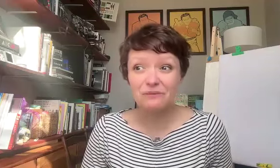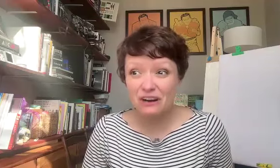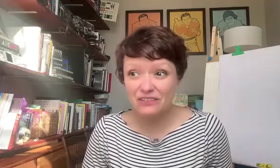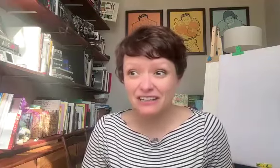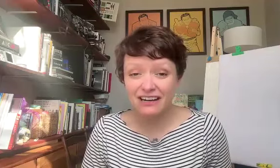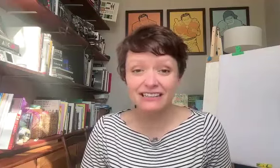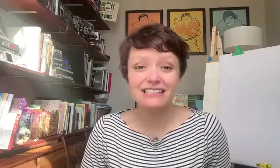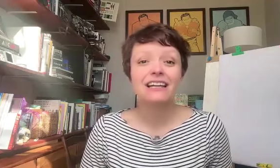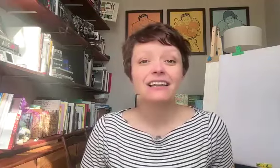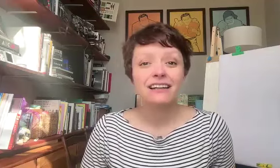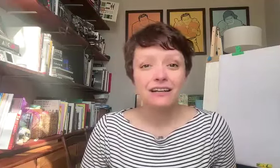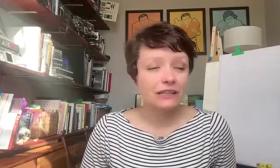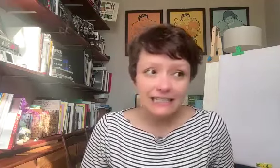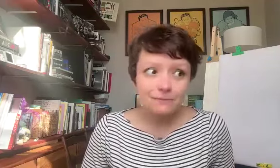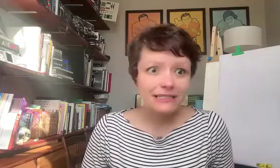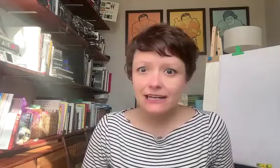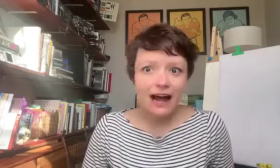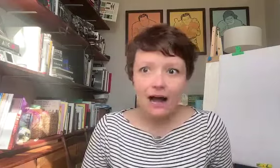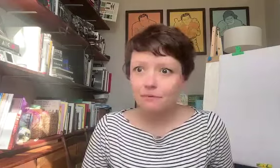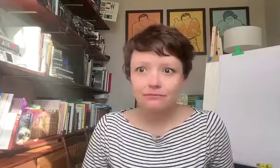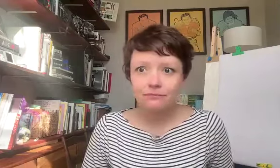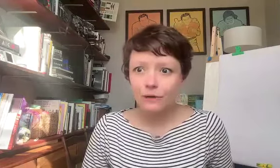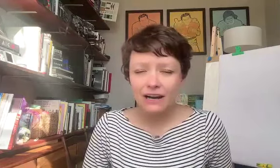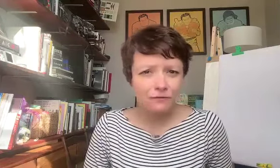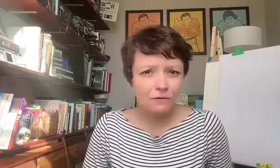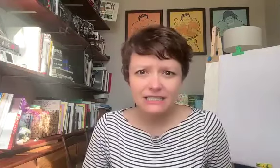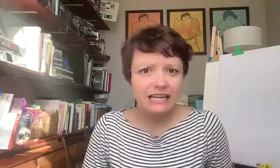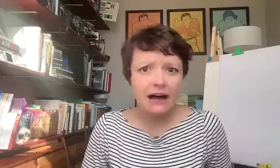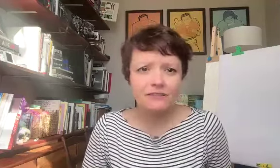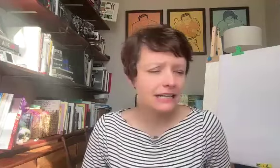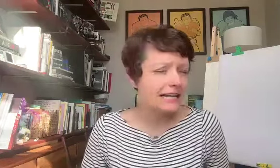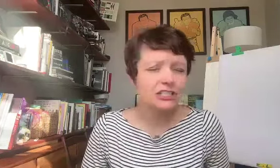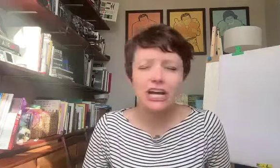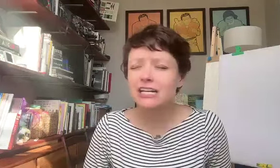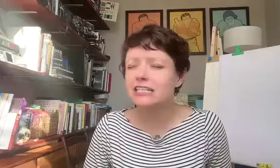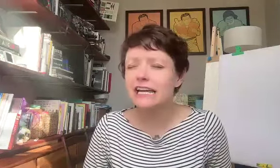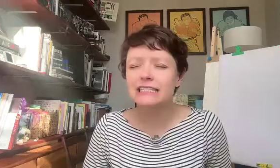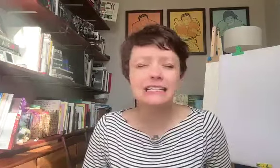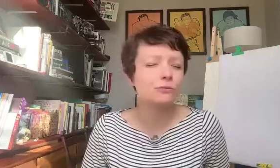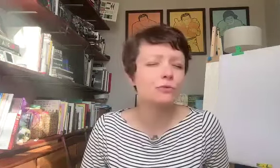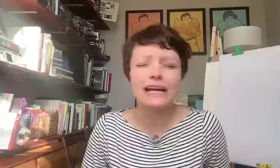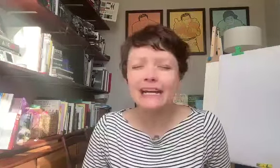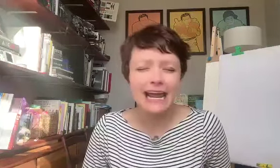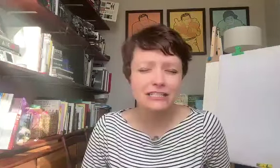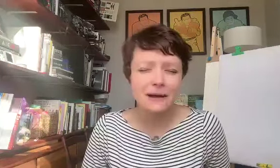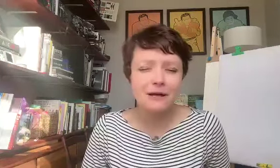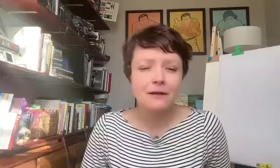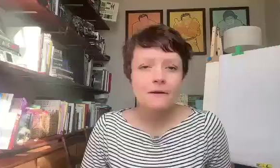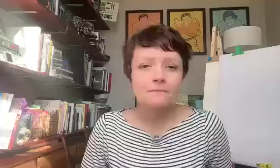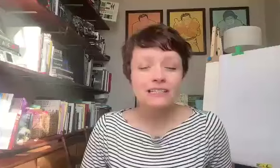know the songs. Let's mix it up. We got a few months left. Let's change things, let's re-engage them, because